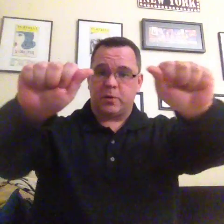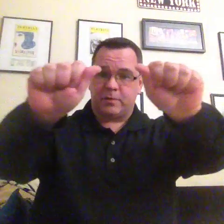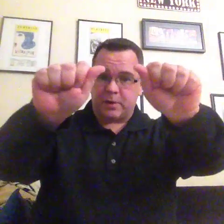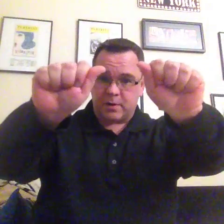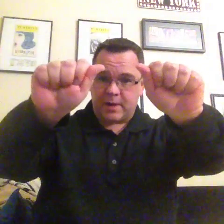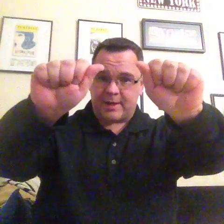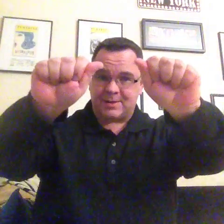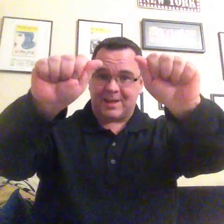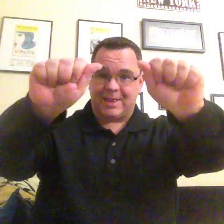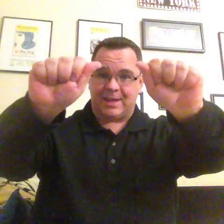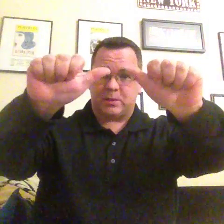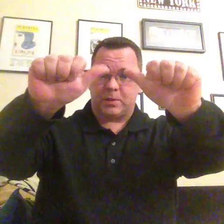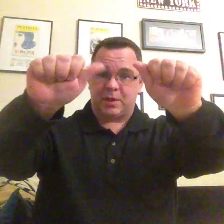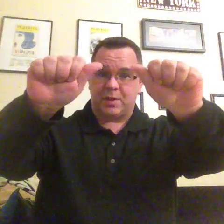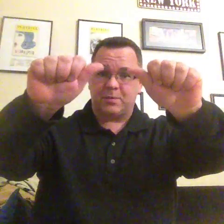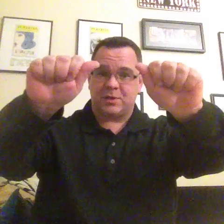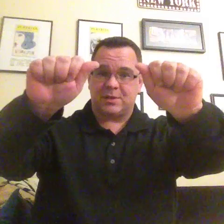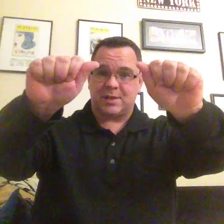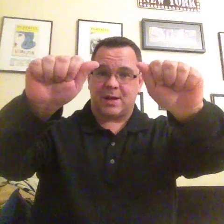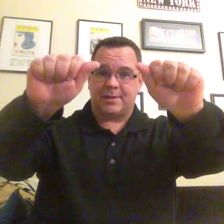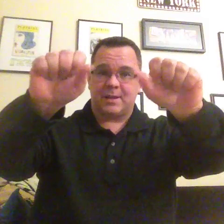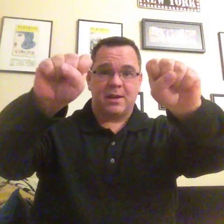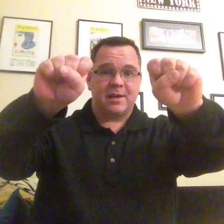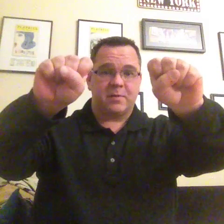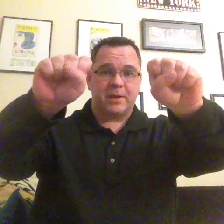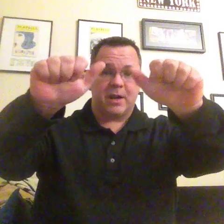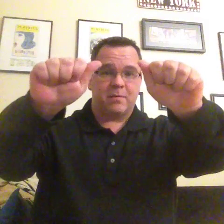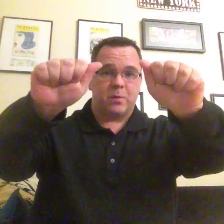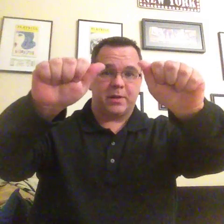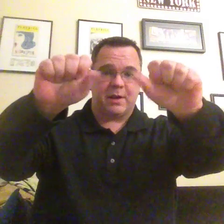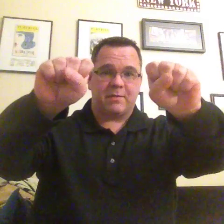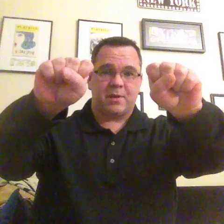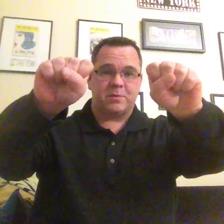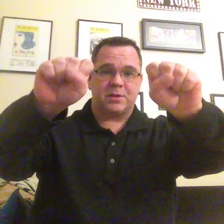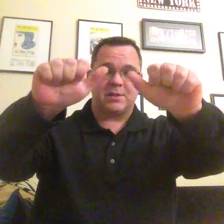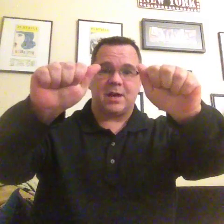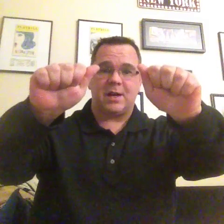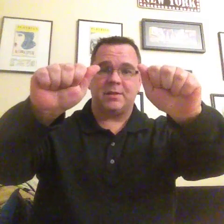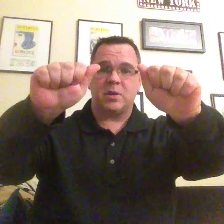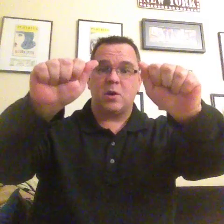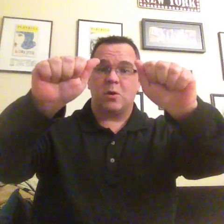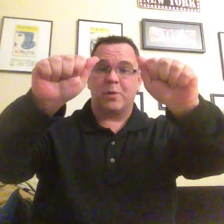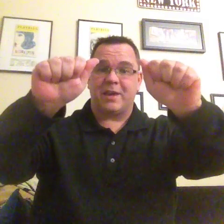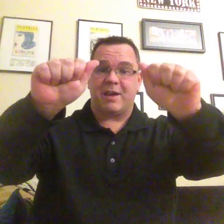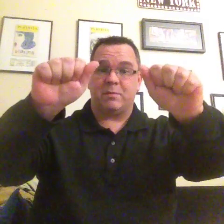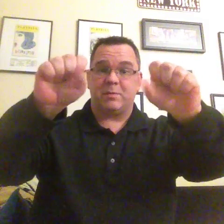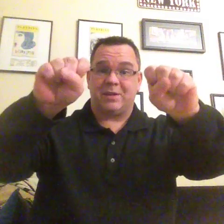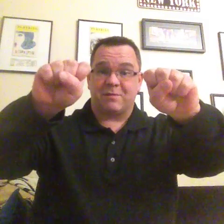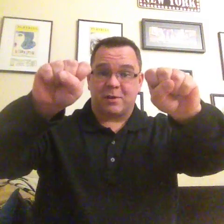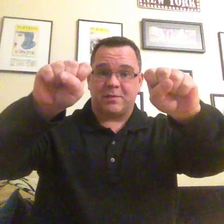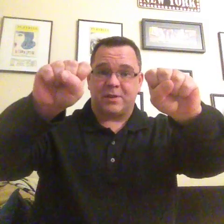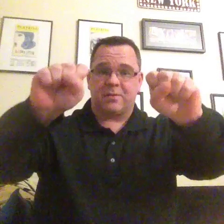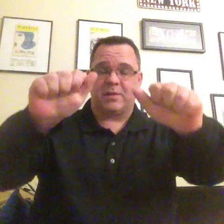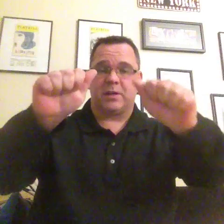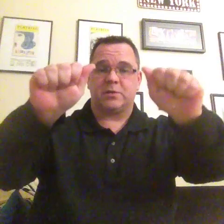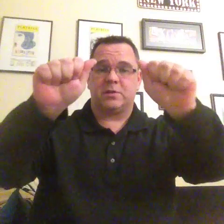of your hands like this with the thumbs on the sides. You have to be careful whether you have the thumbs on the sides or whether you have them in front of the other fingers. In